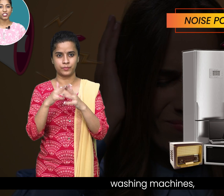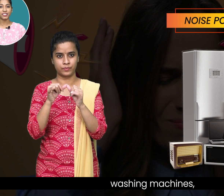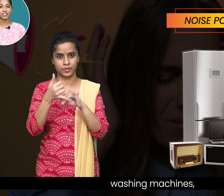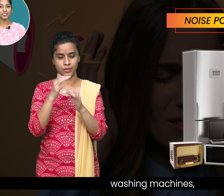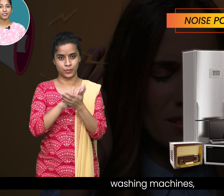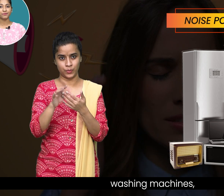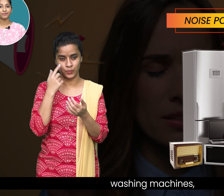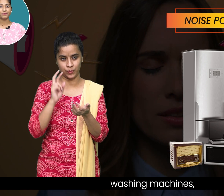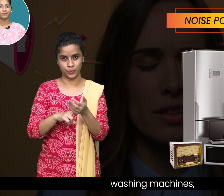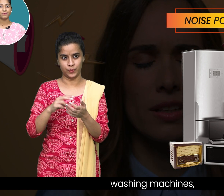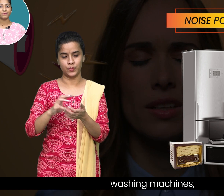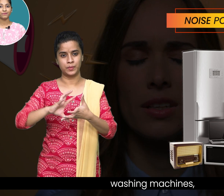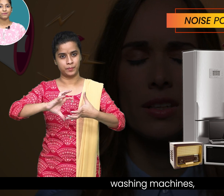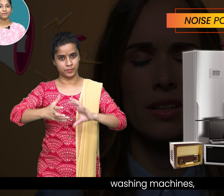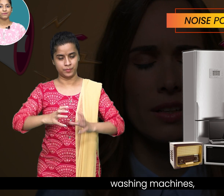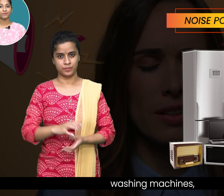washing machines,